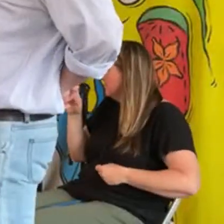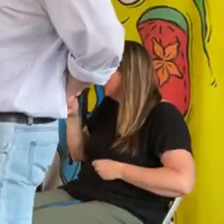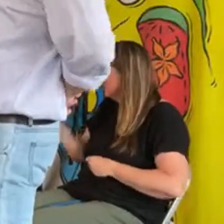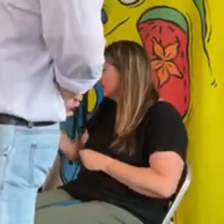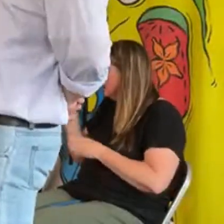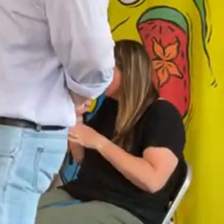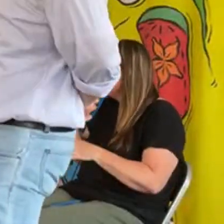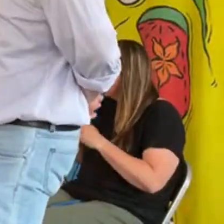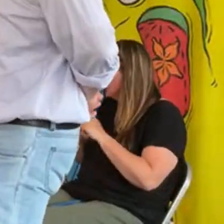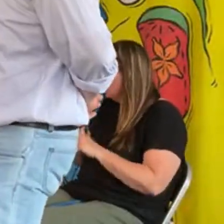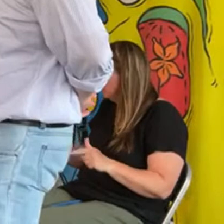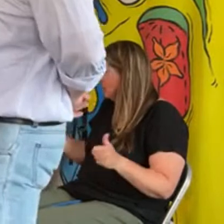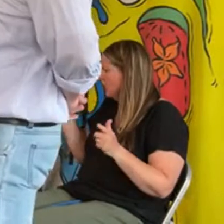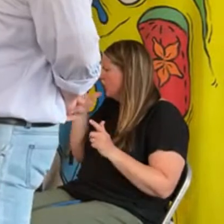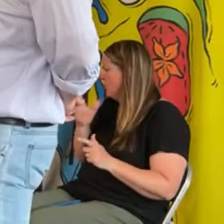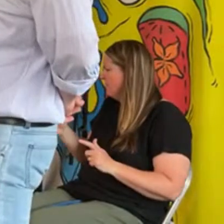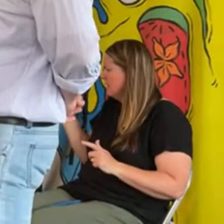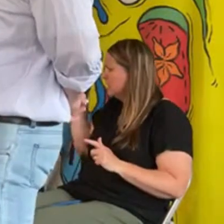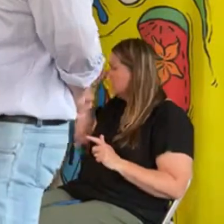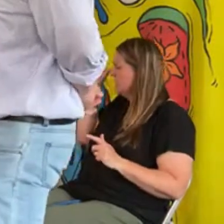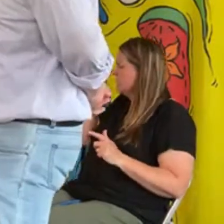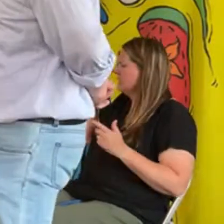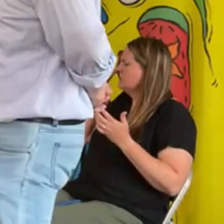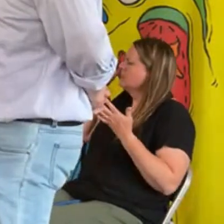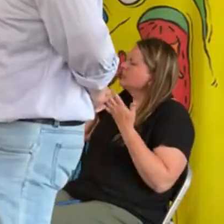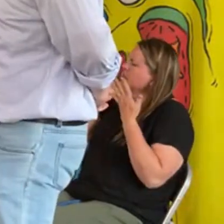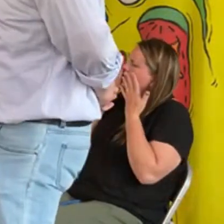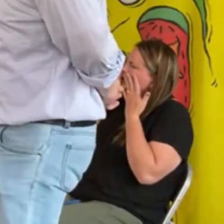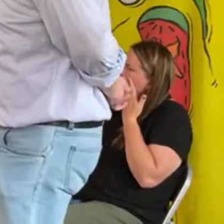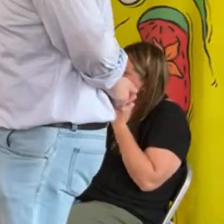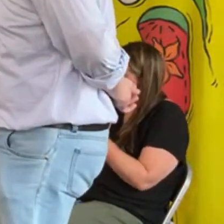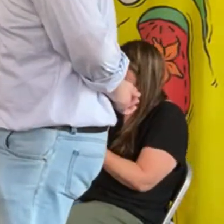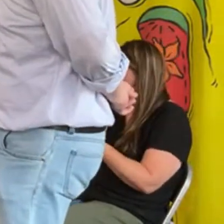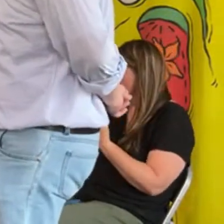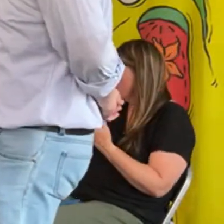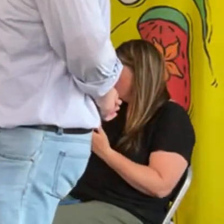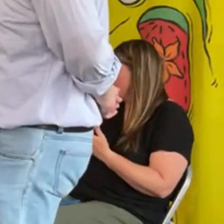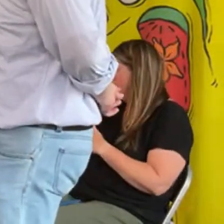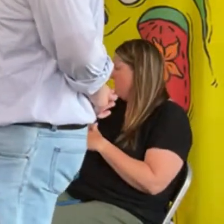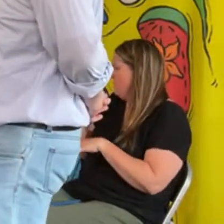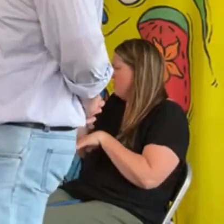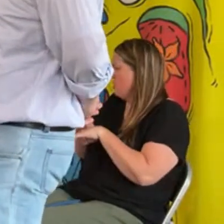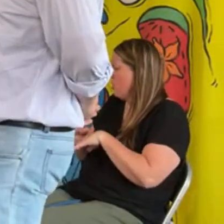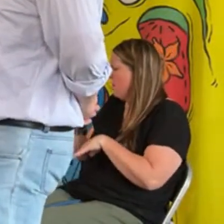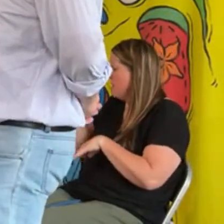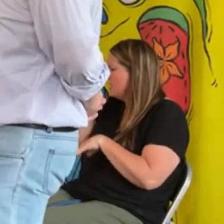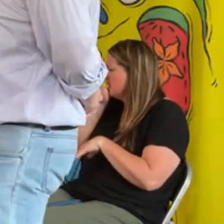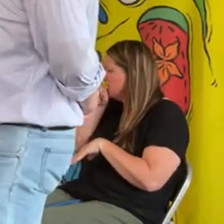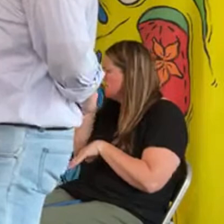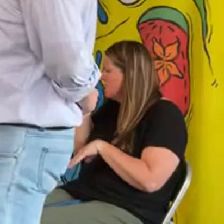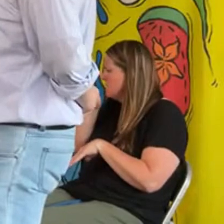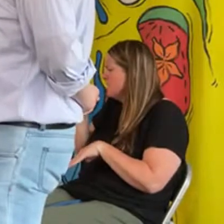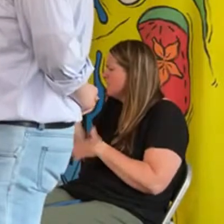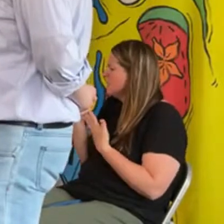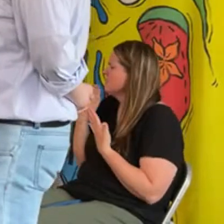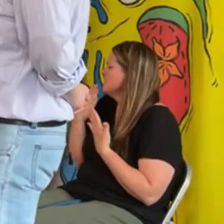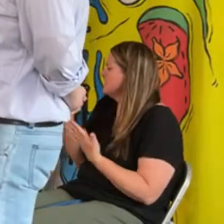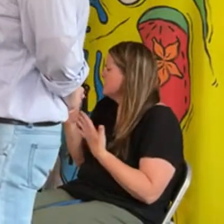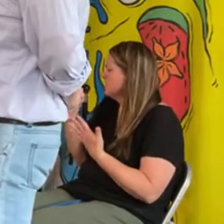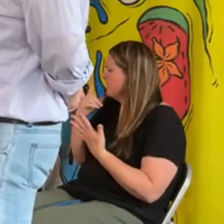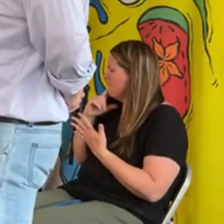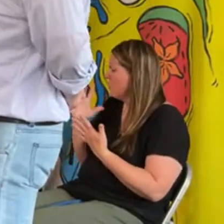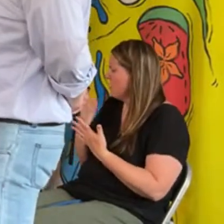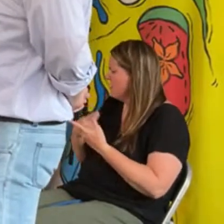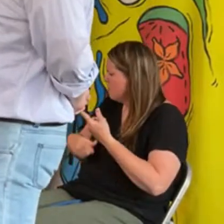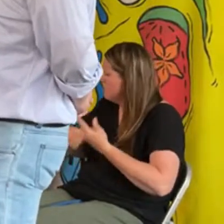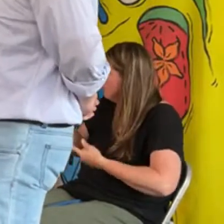rid, etc., whoever listens. Thank you for the father of my time. Thank you for our album